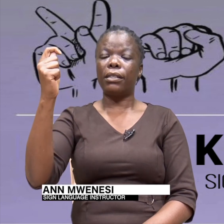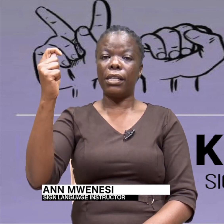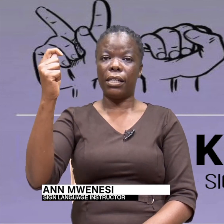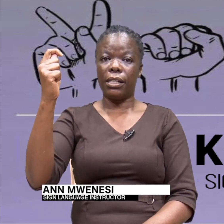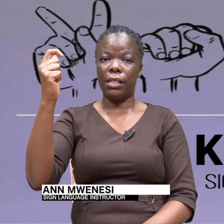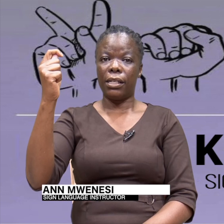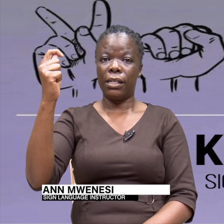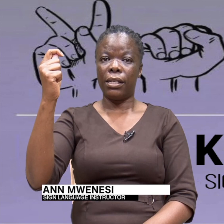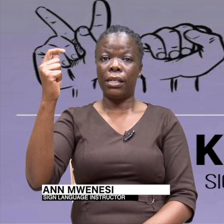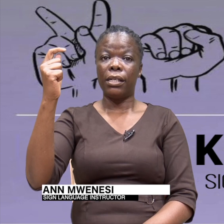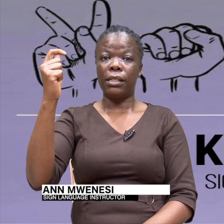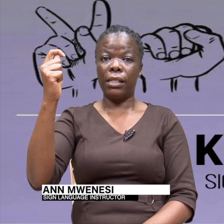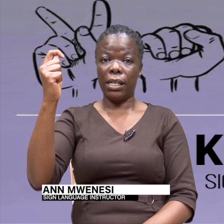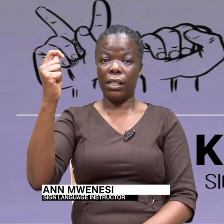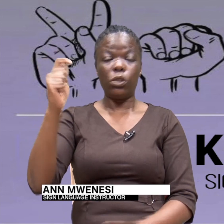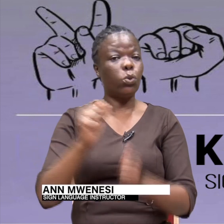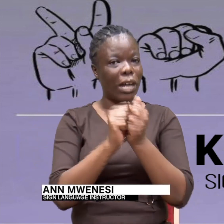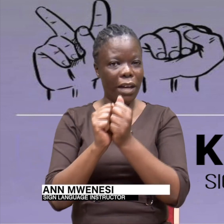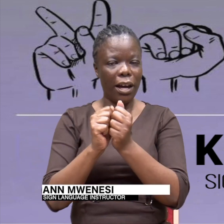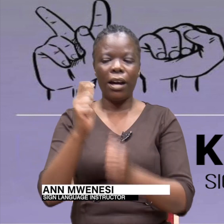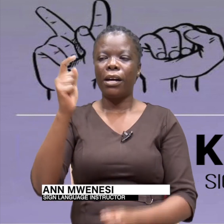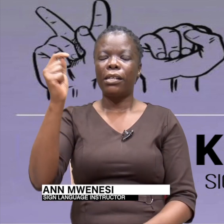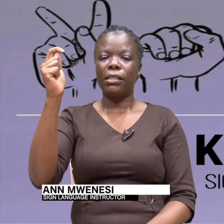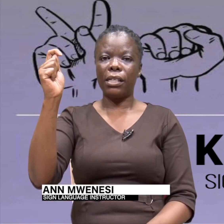T. T. Together, T.